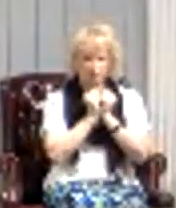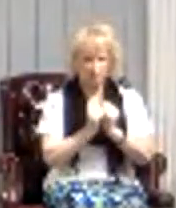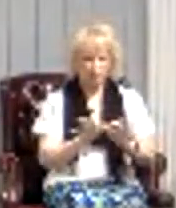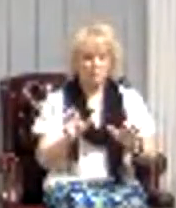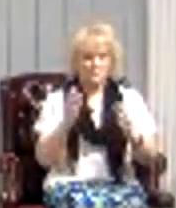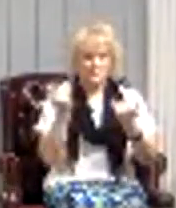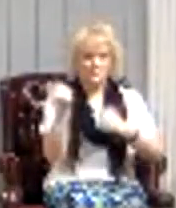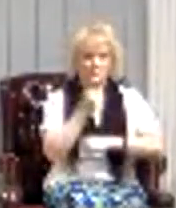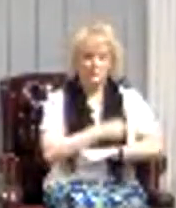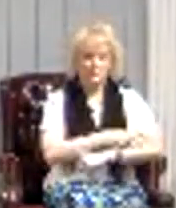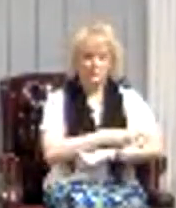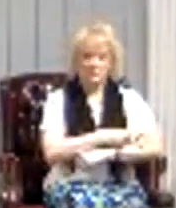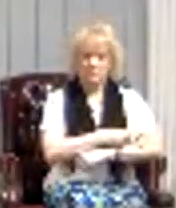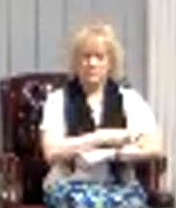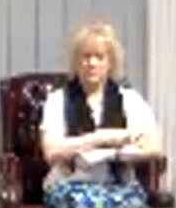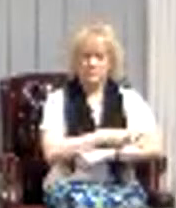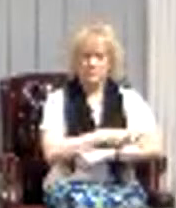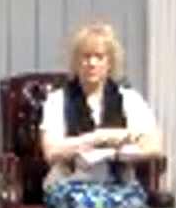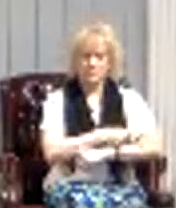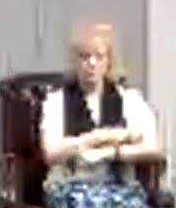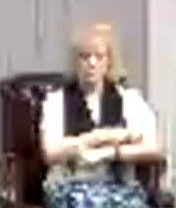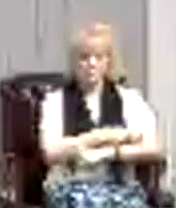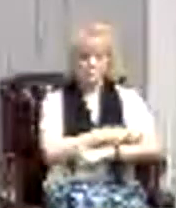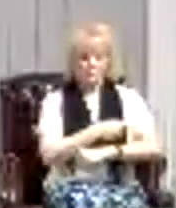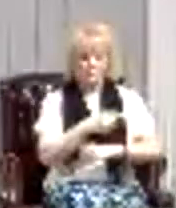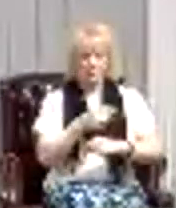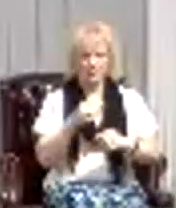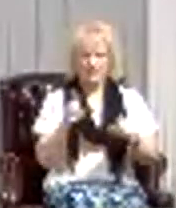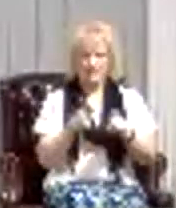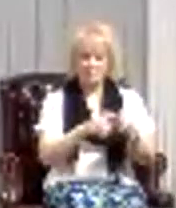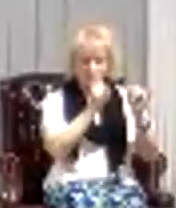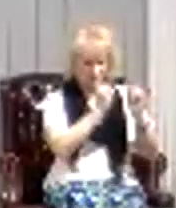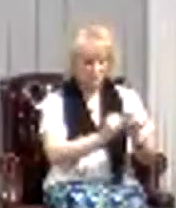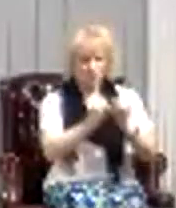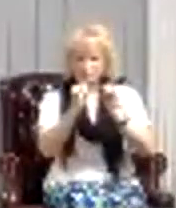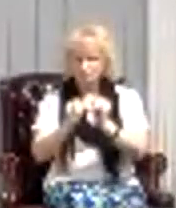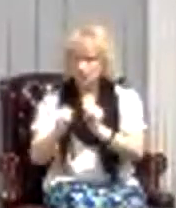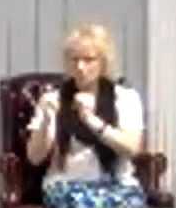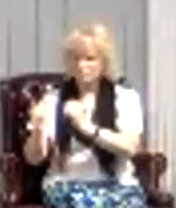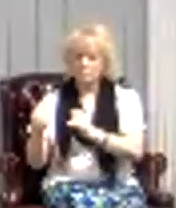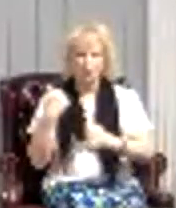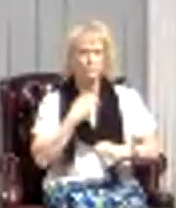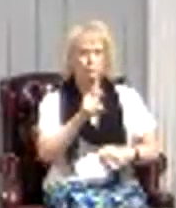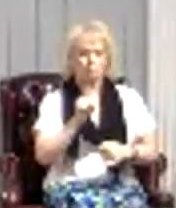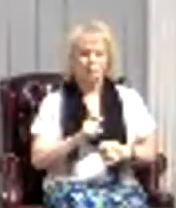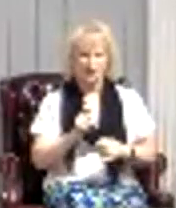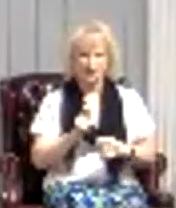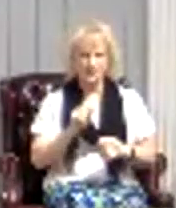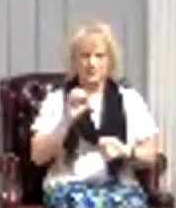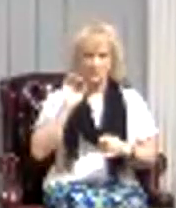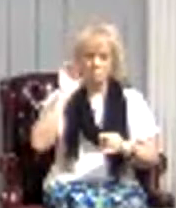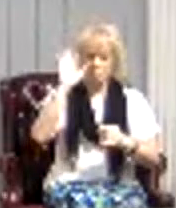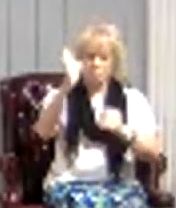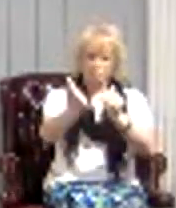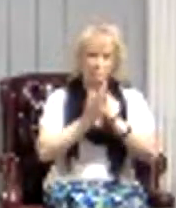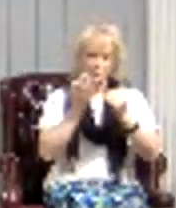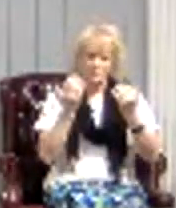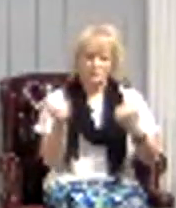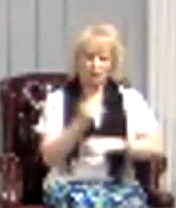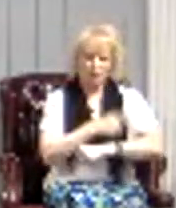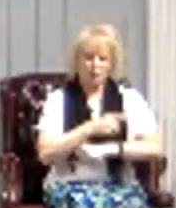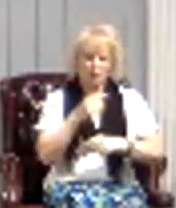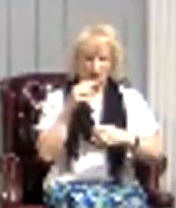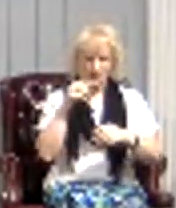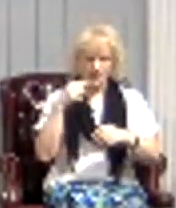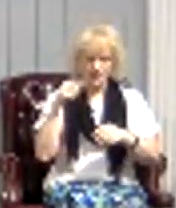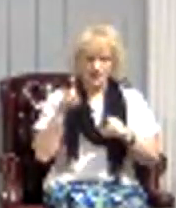And Lord, we need, as individuals, as people, we need your help today, that as we look at the Word of God, that you